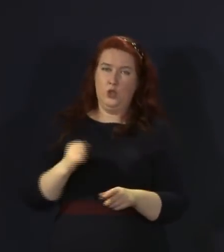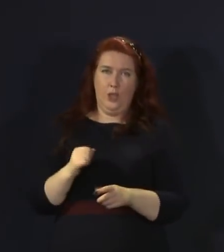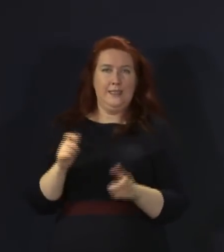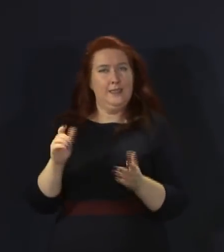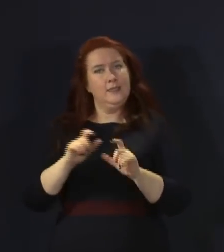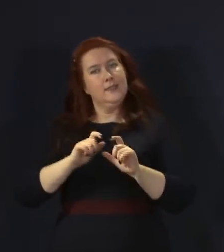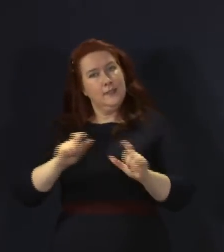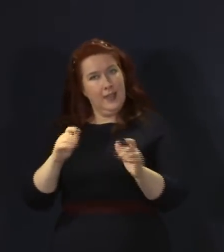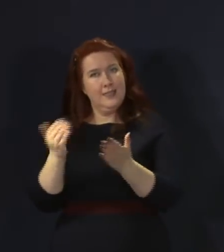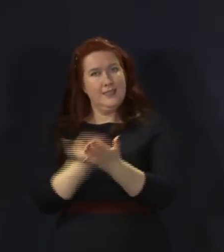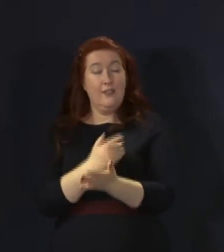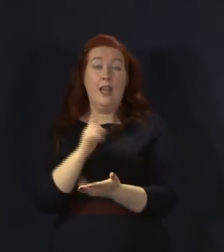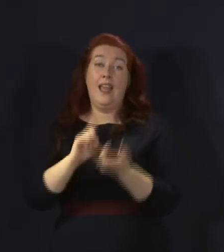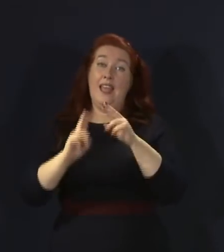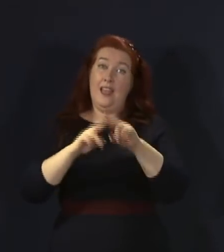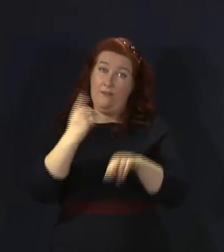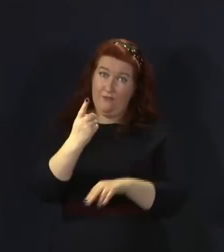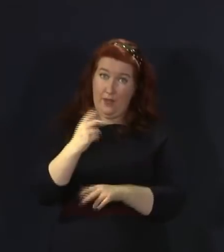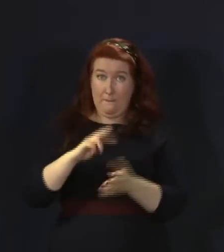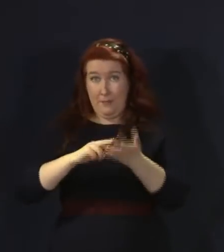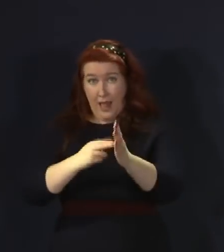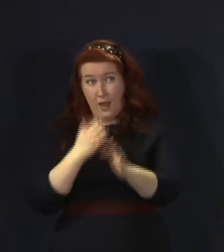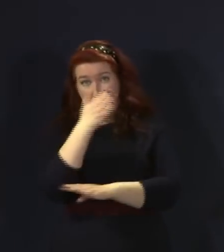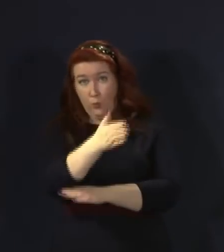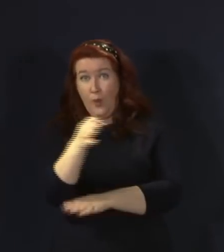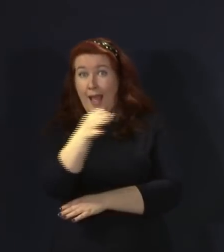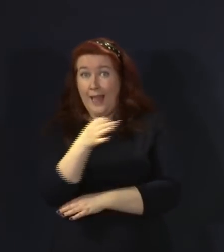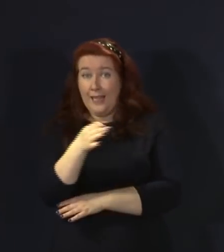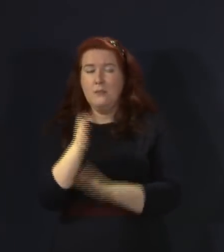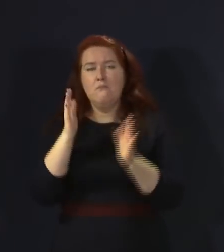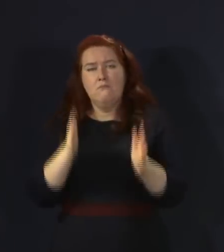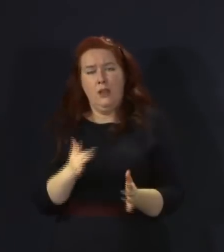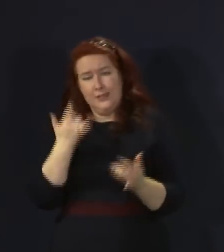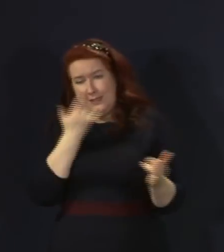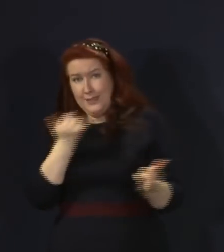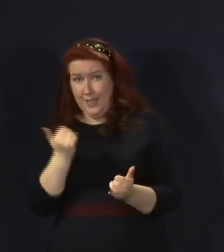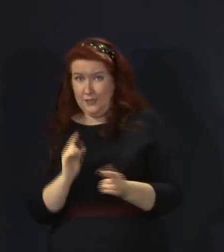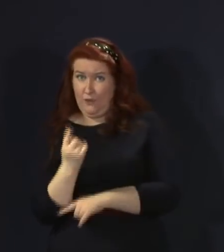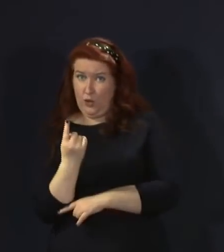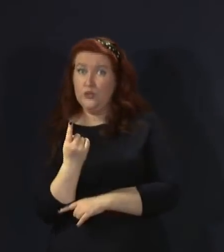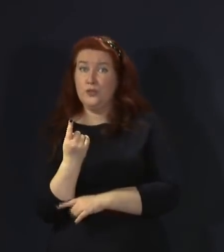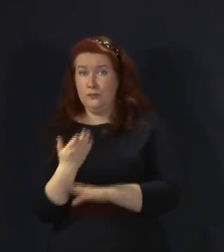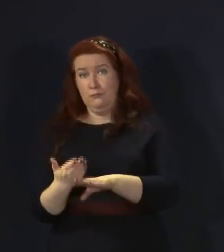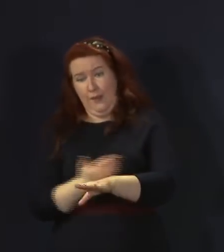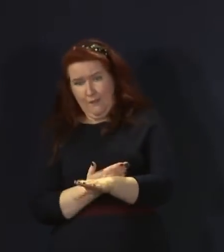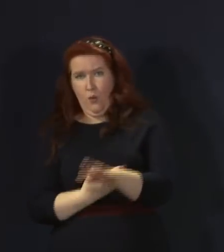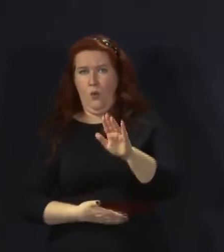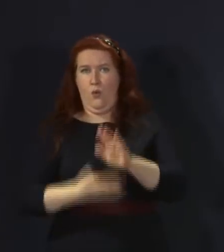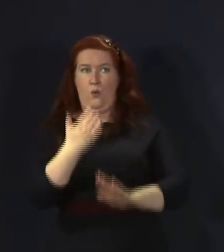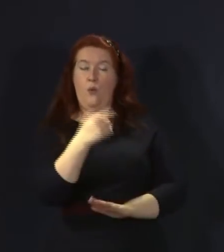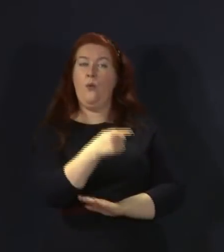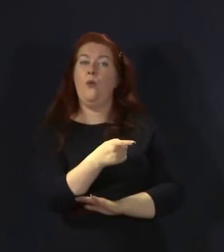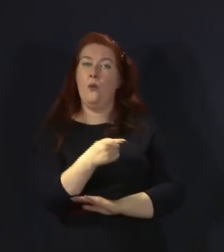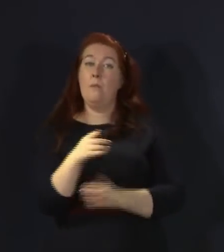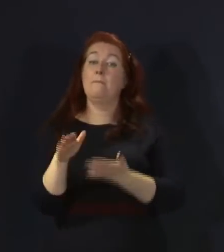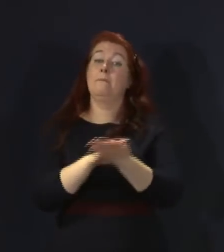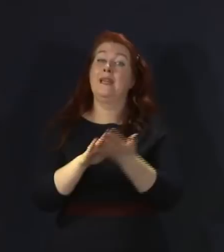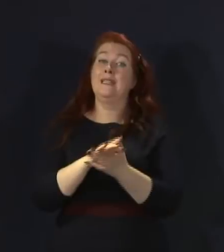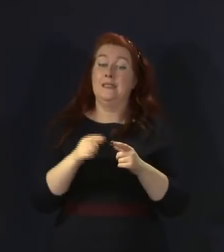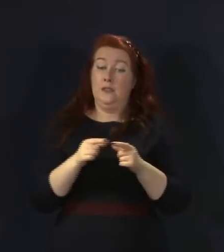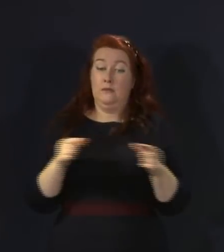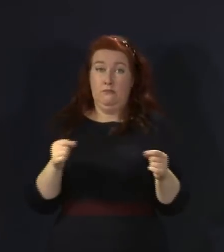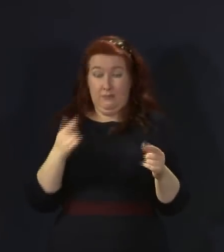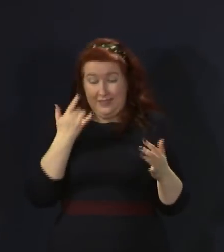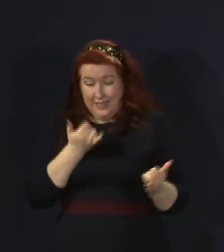We're asking anybody travelling to the islands to do lateral flow testing before they go, so that if they have the virus, they